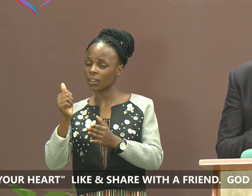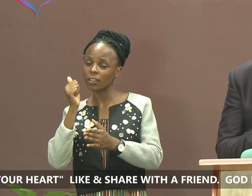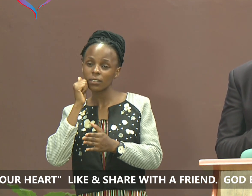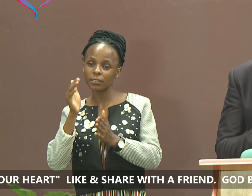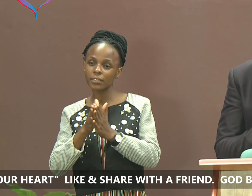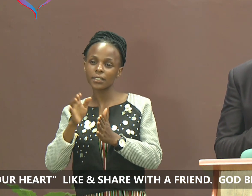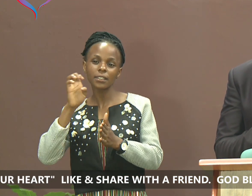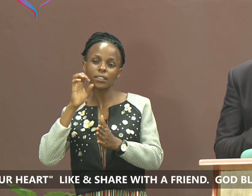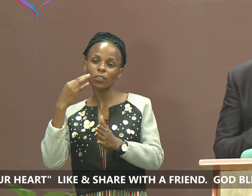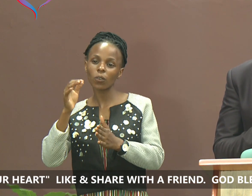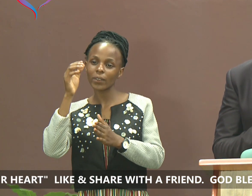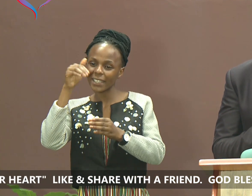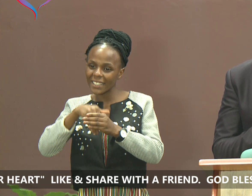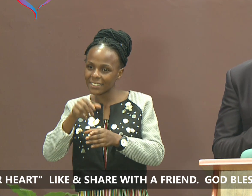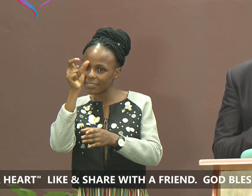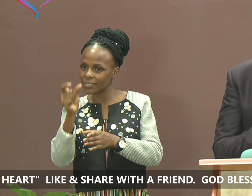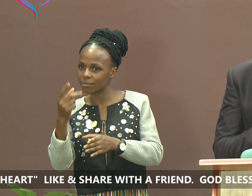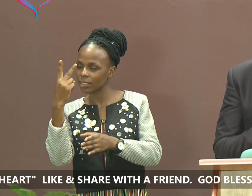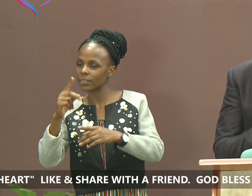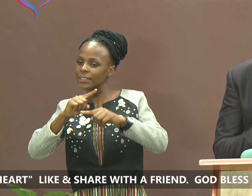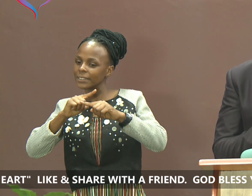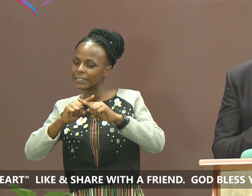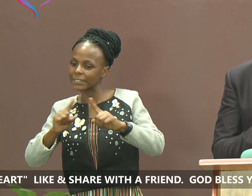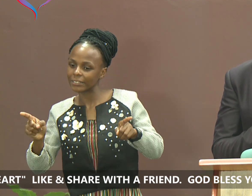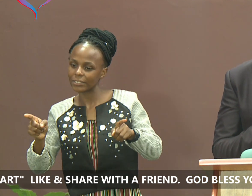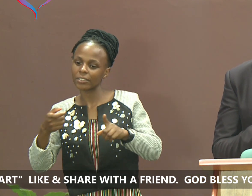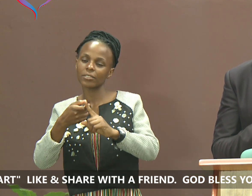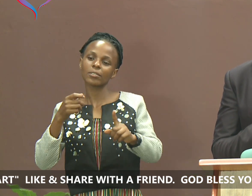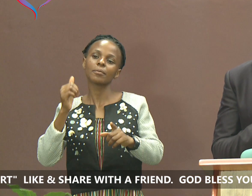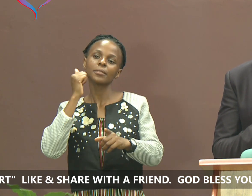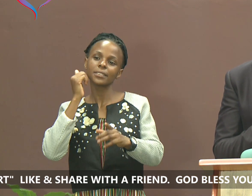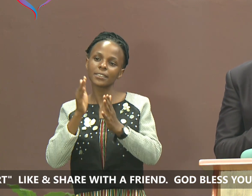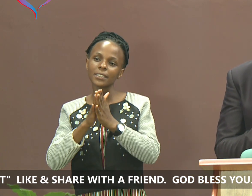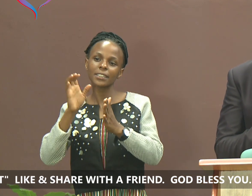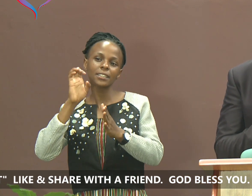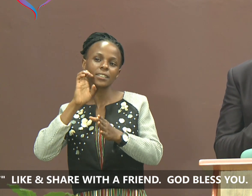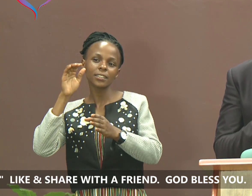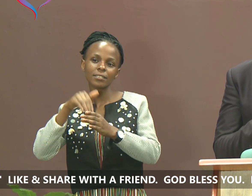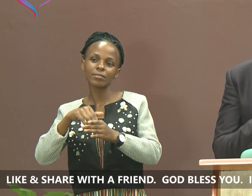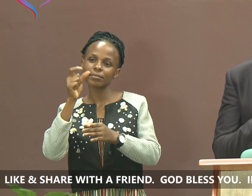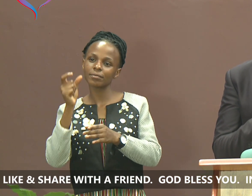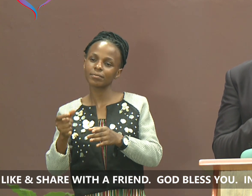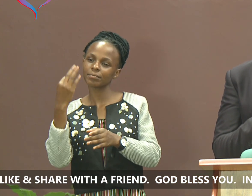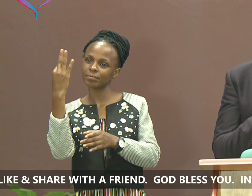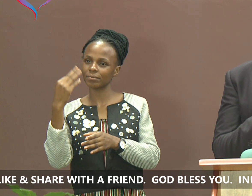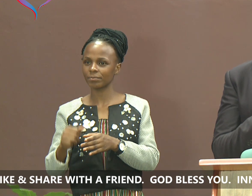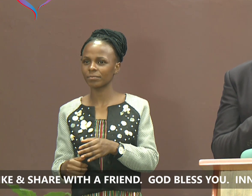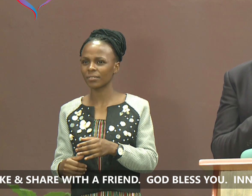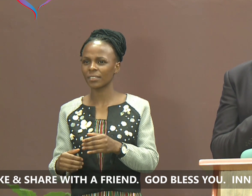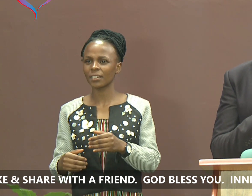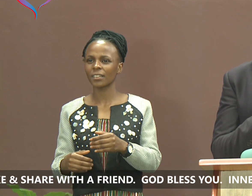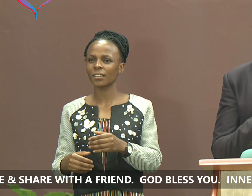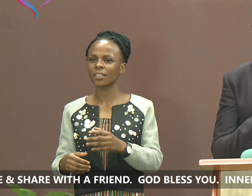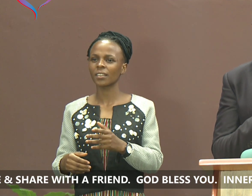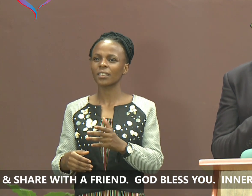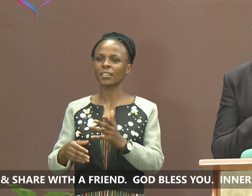3. Kubanga Adam ne Kawa abesule yokubiri banjawulo nnyo ku Adam ne Kawa abali musule yokusatu. Their gap is like